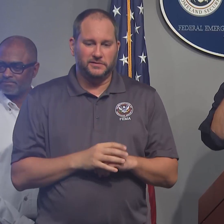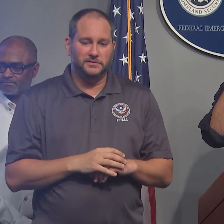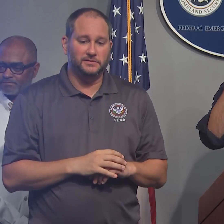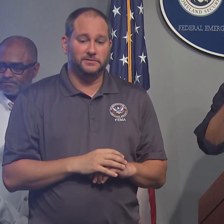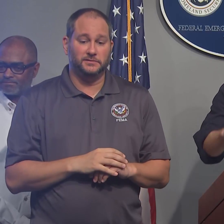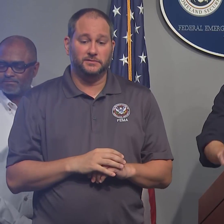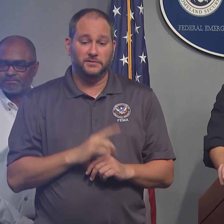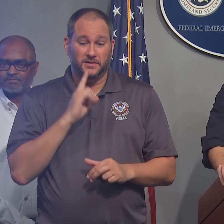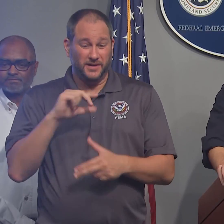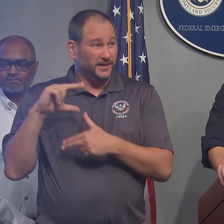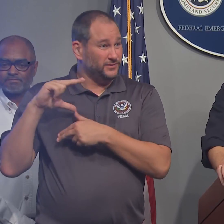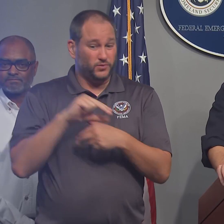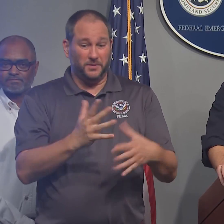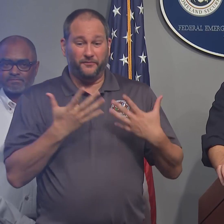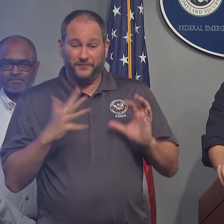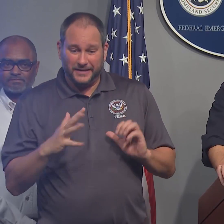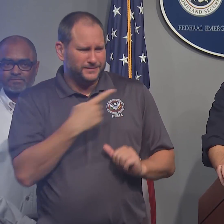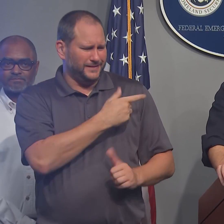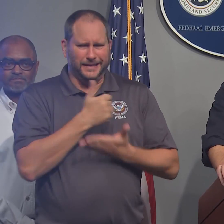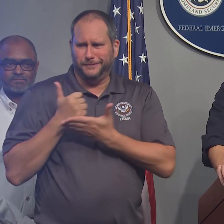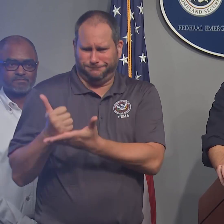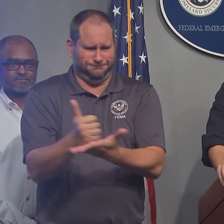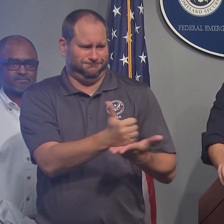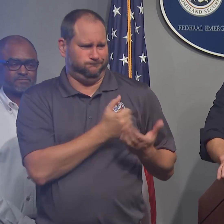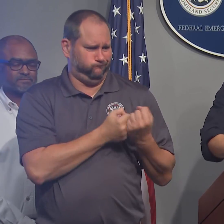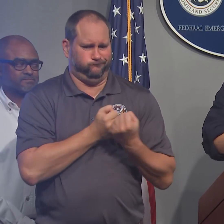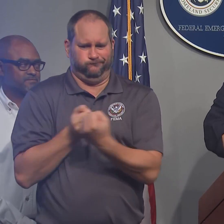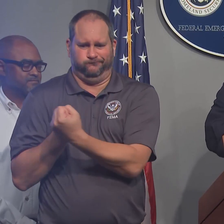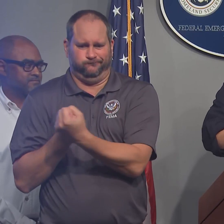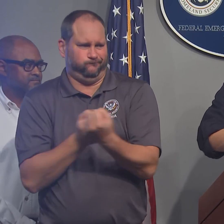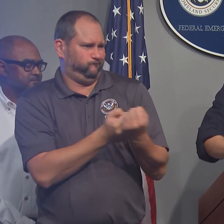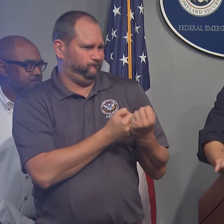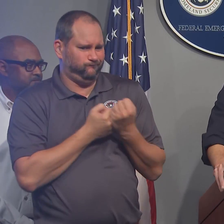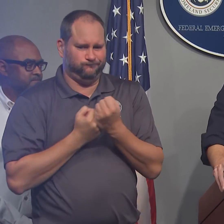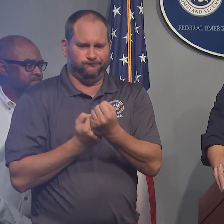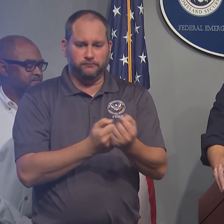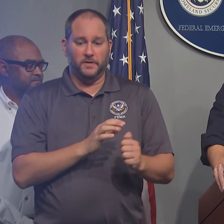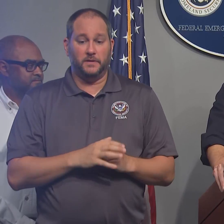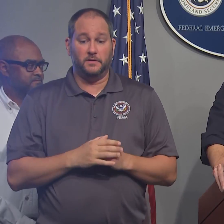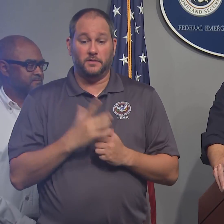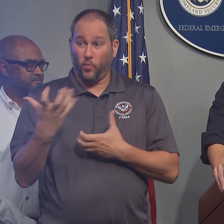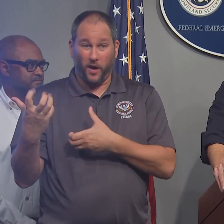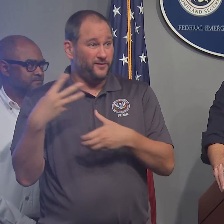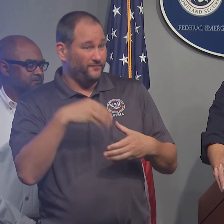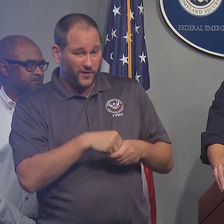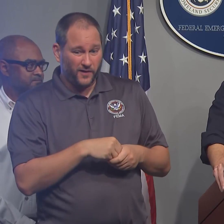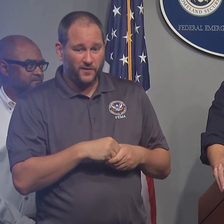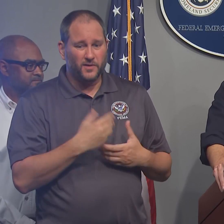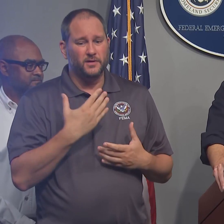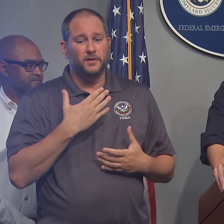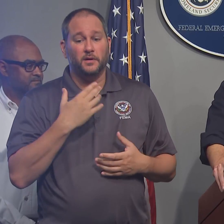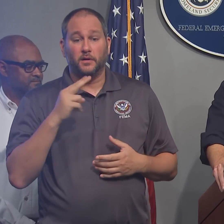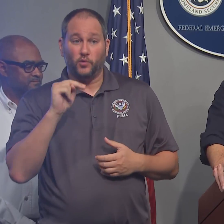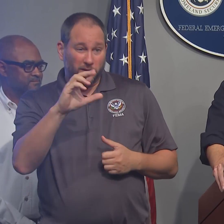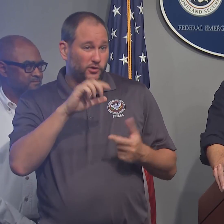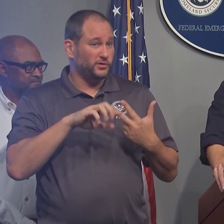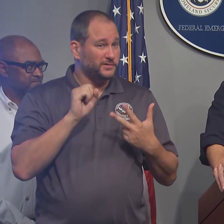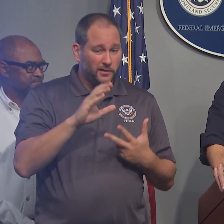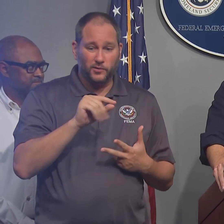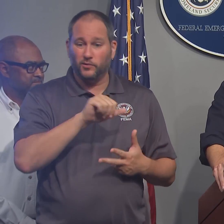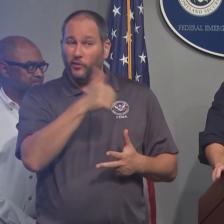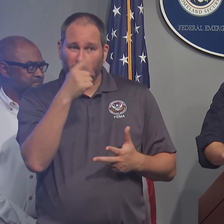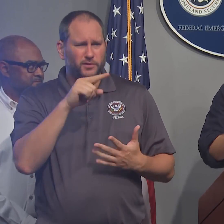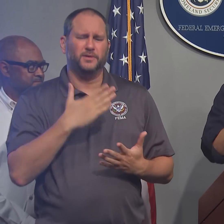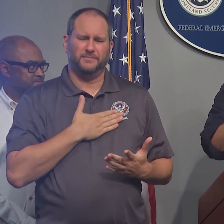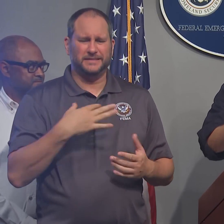all the way up to the federal government. So if you're looking to get involved and you're not in, the Carolinas, but you're looking to get involved to help out the